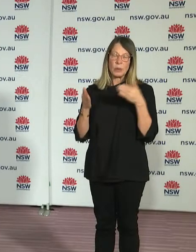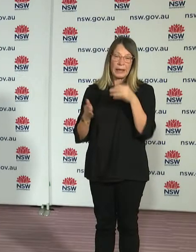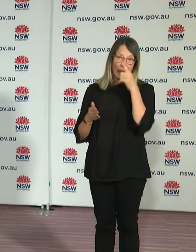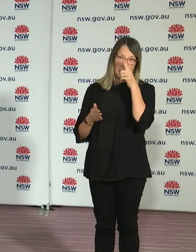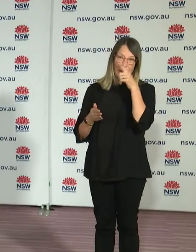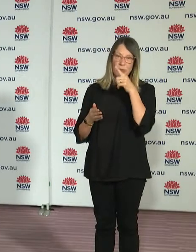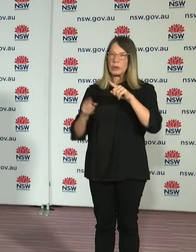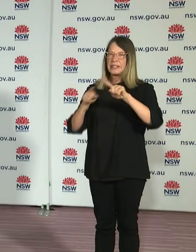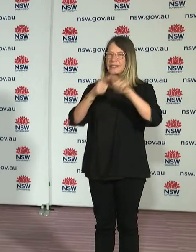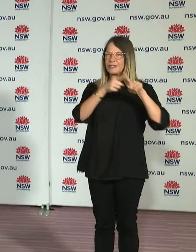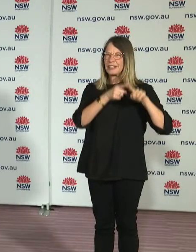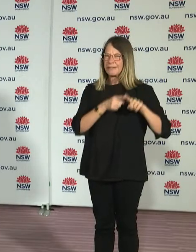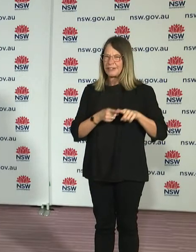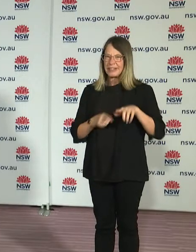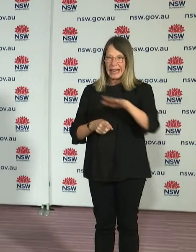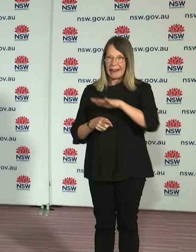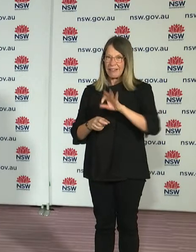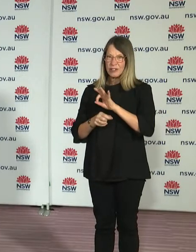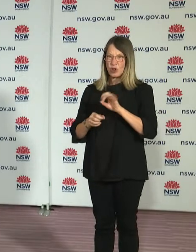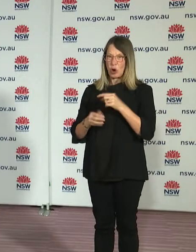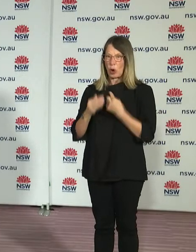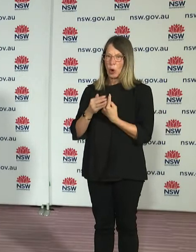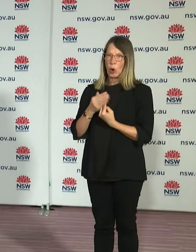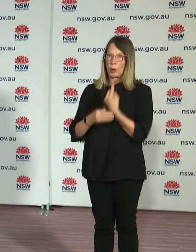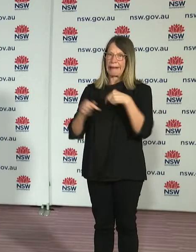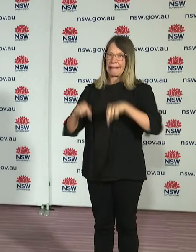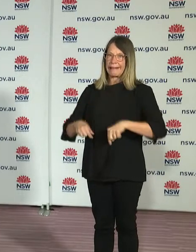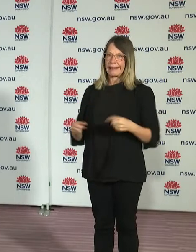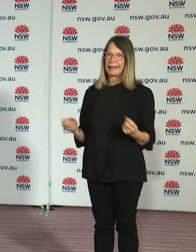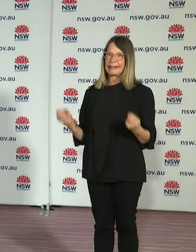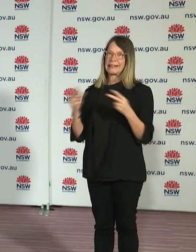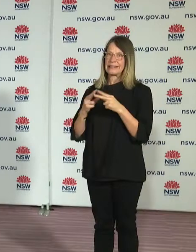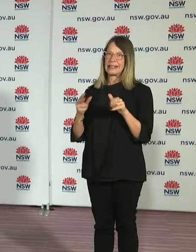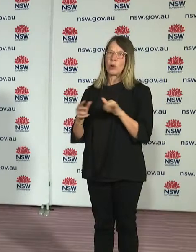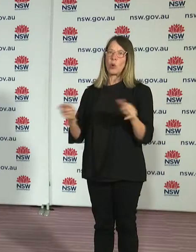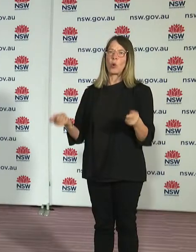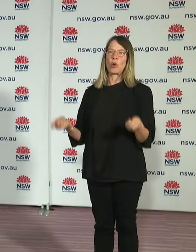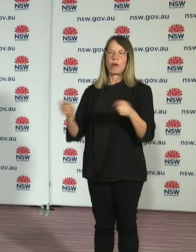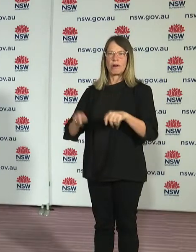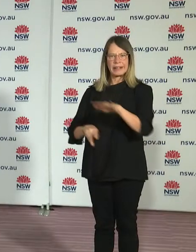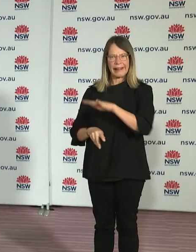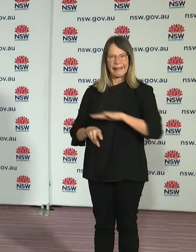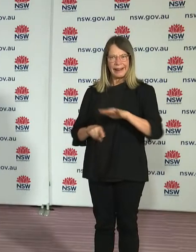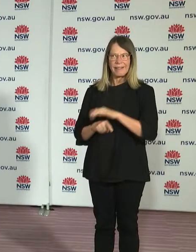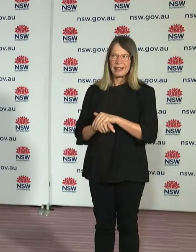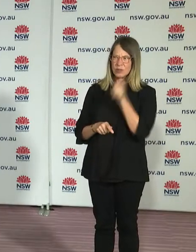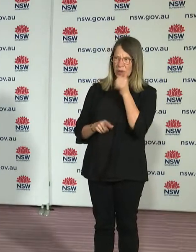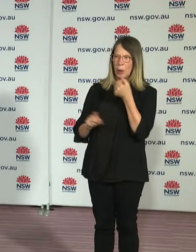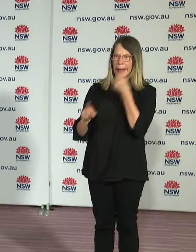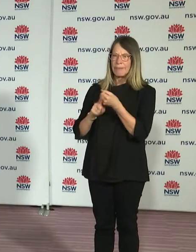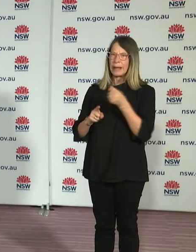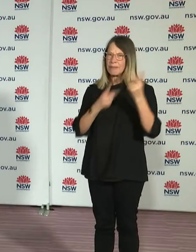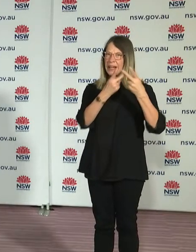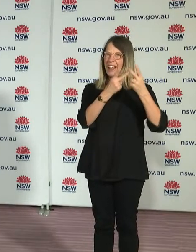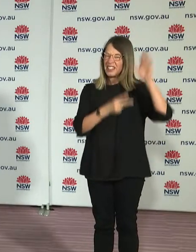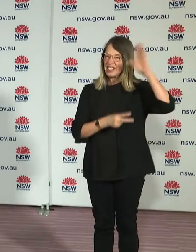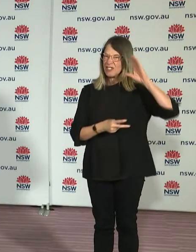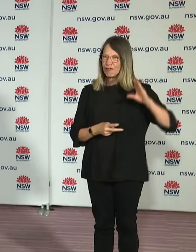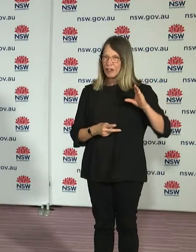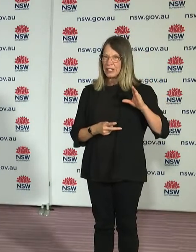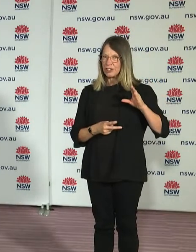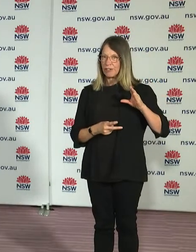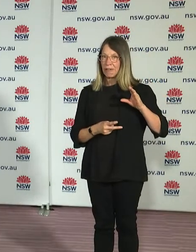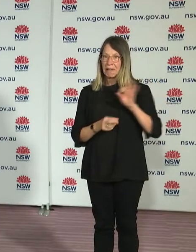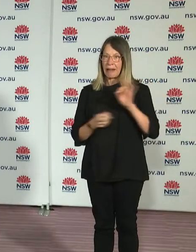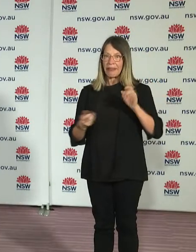tourism operators, many other businesses who relied on people coming and going were impacted. So we feel proud of the fact,